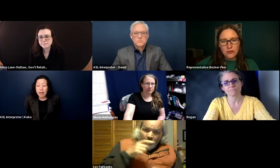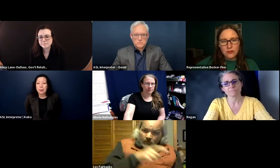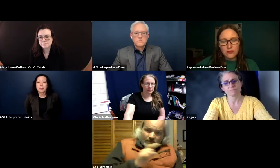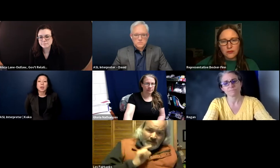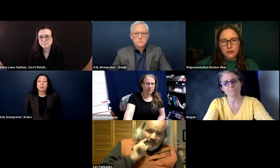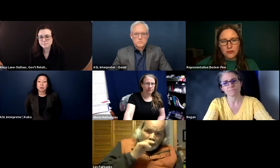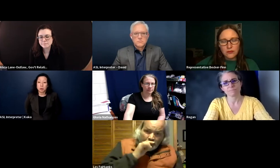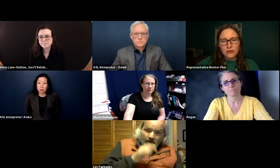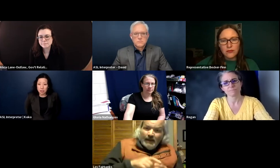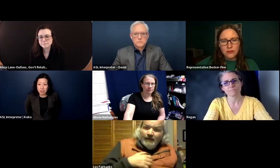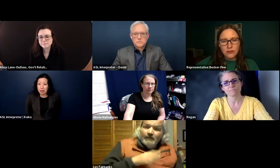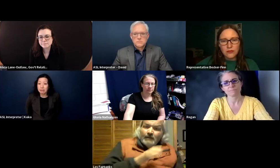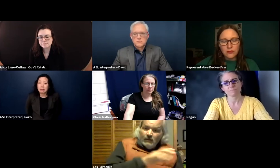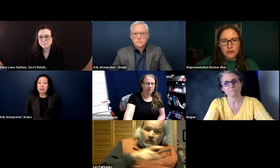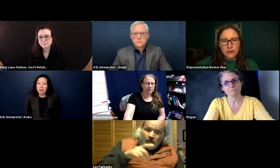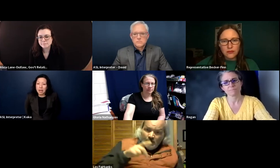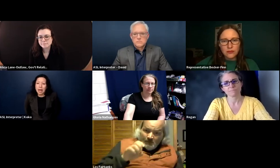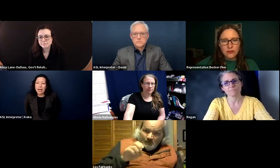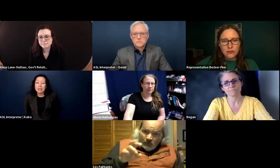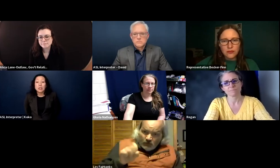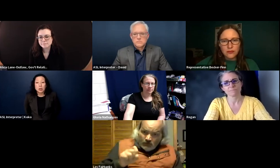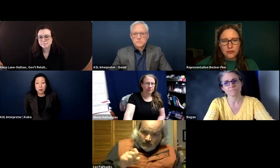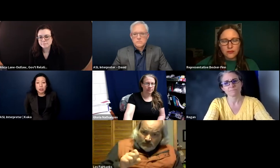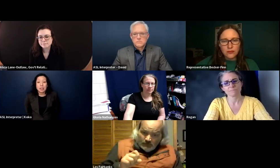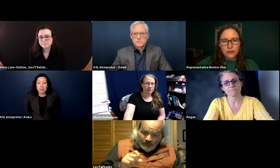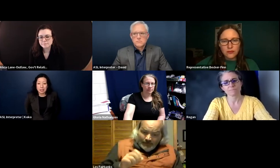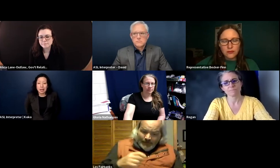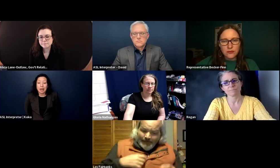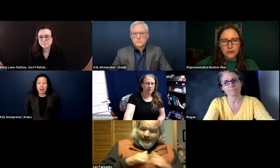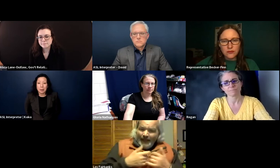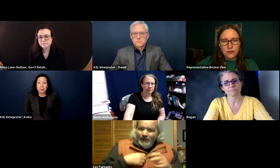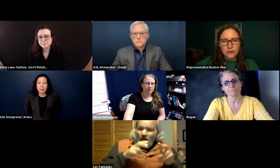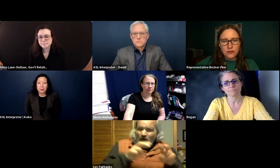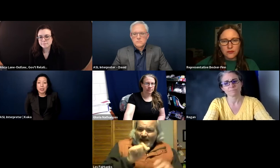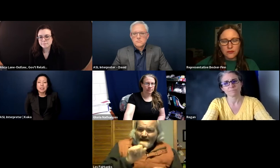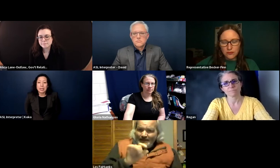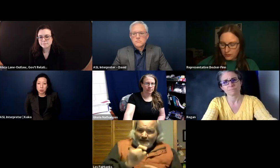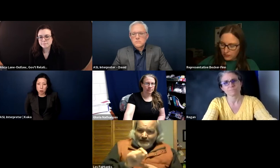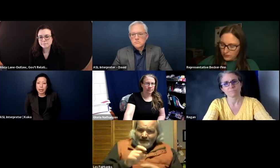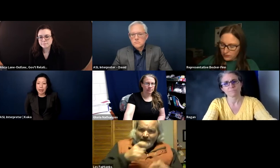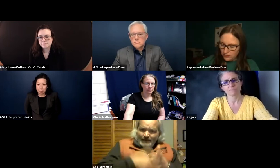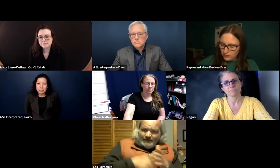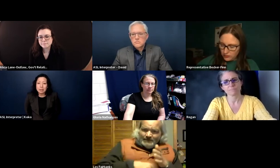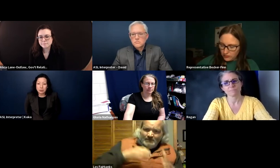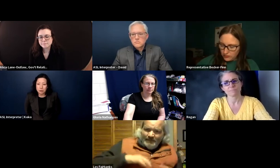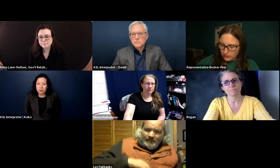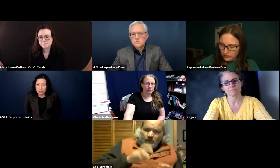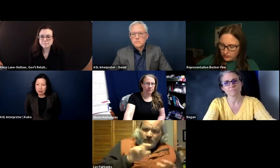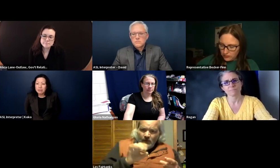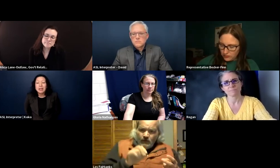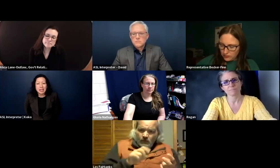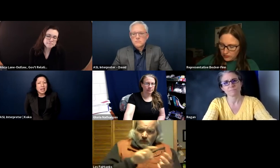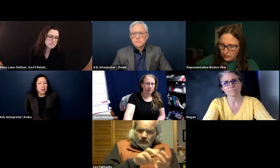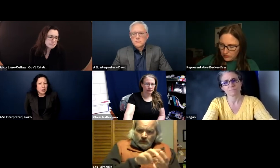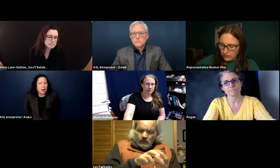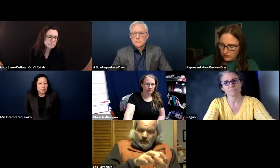the metro school for the deaf. And you know that the state academies for the